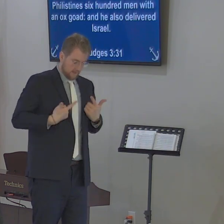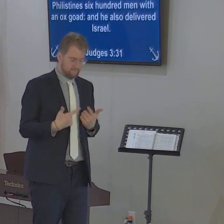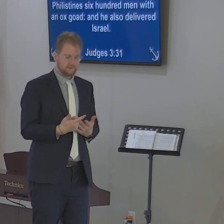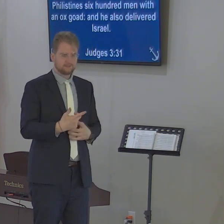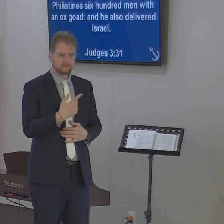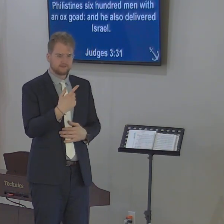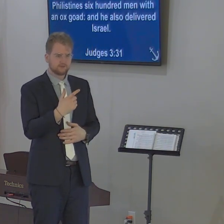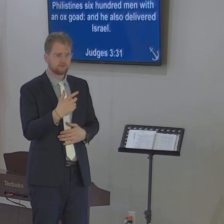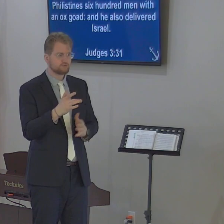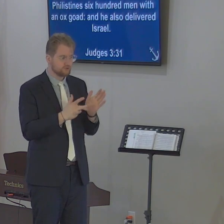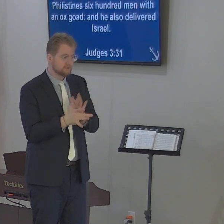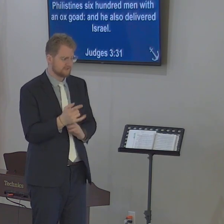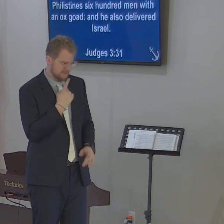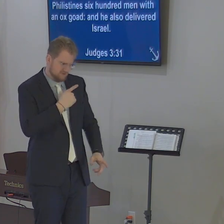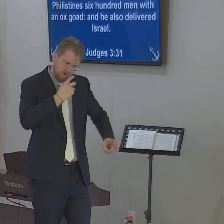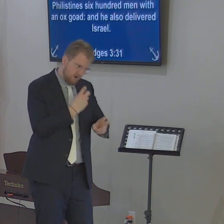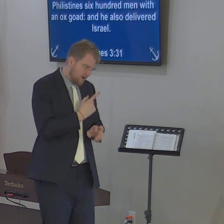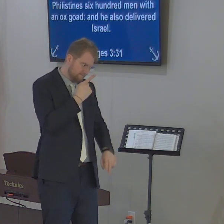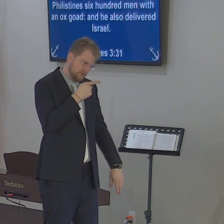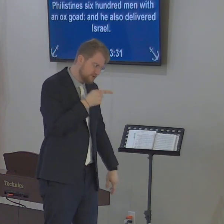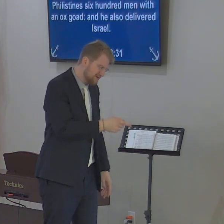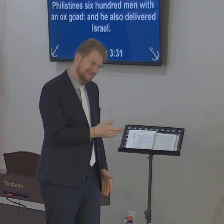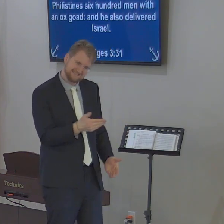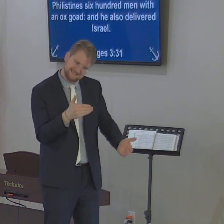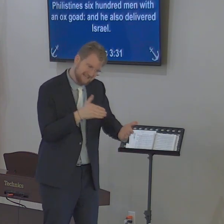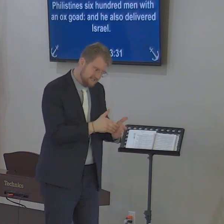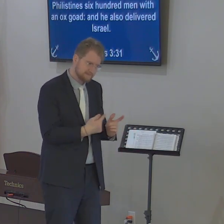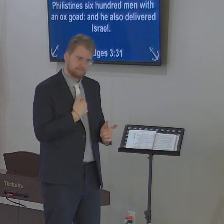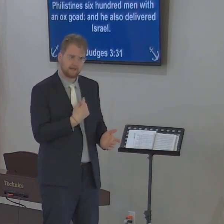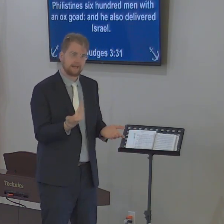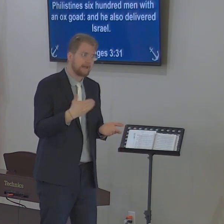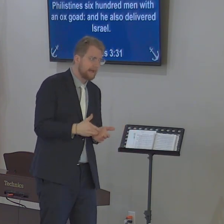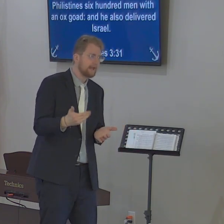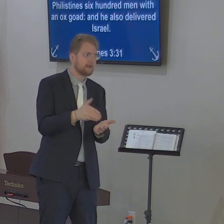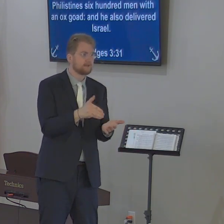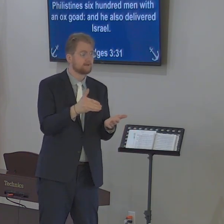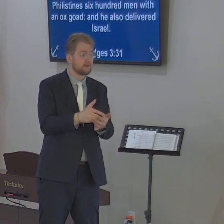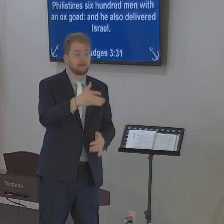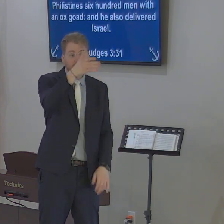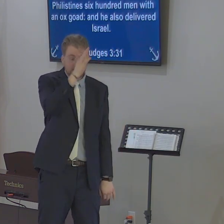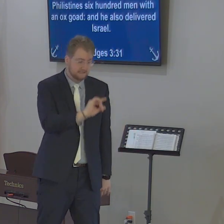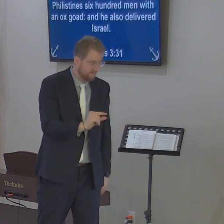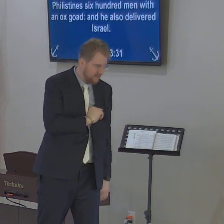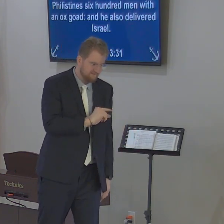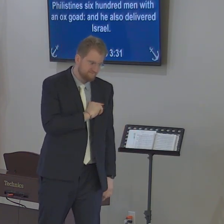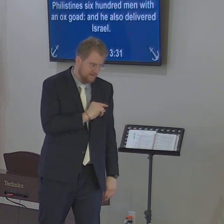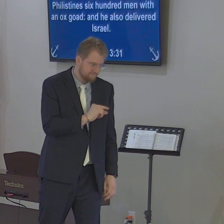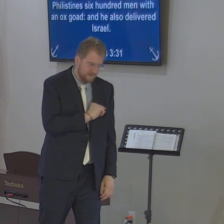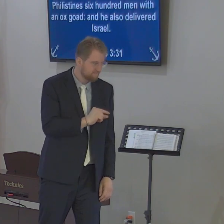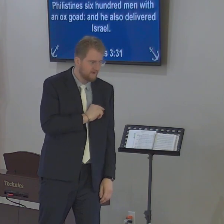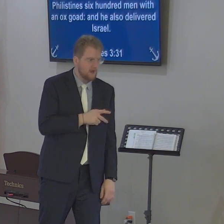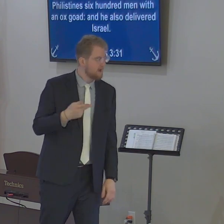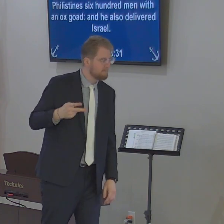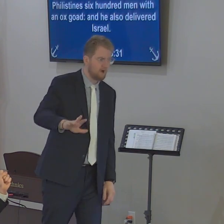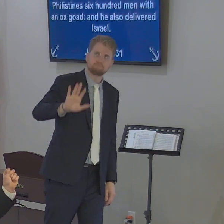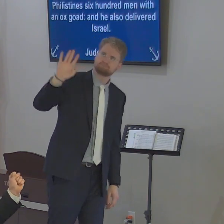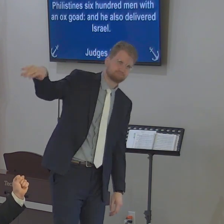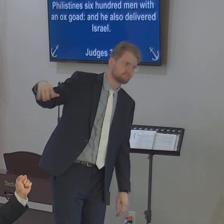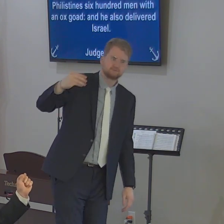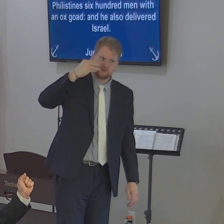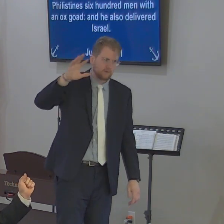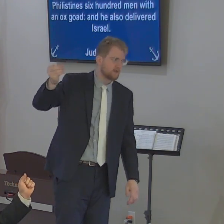to kick against these pricks. In other words, God's convicting Paul, and Paul is trying to evade that, but it's hurtful, if you